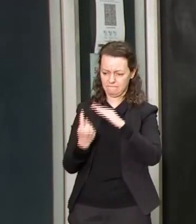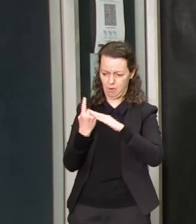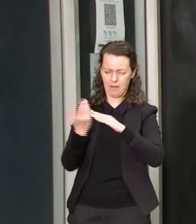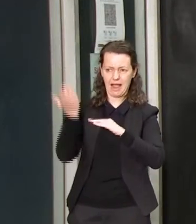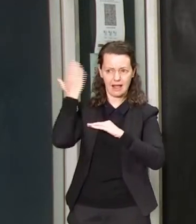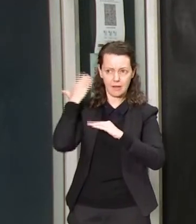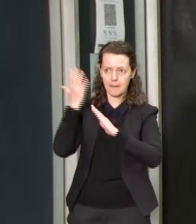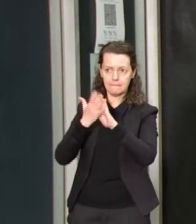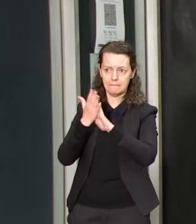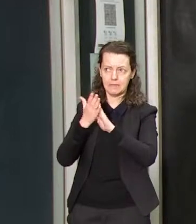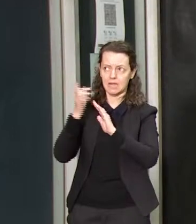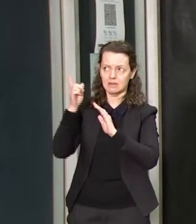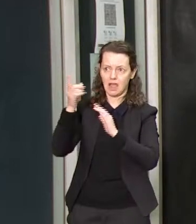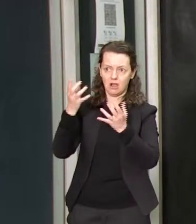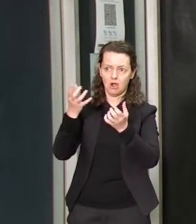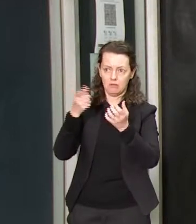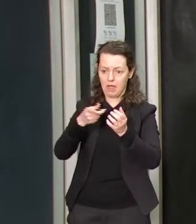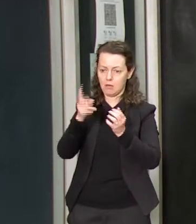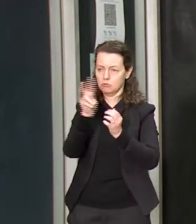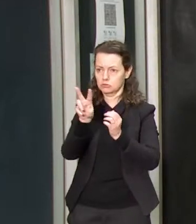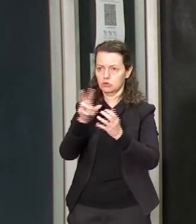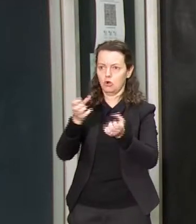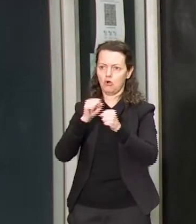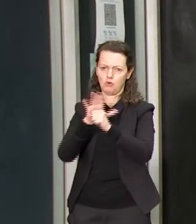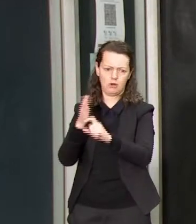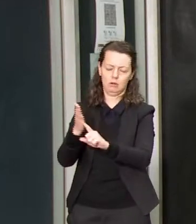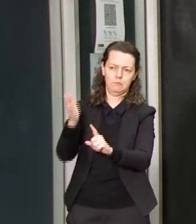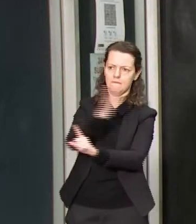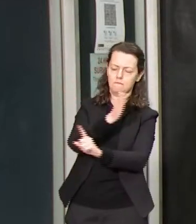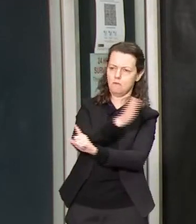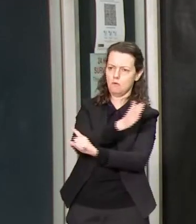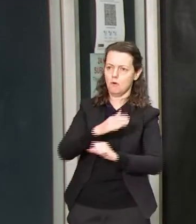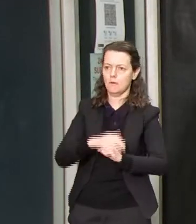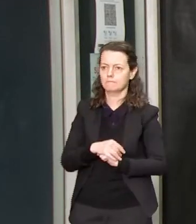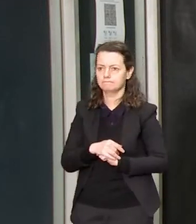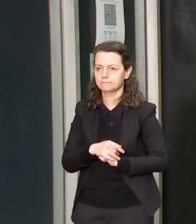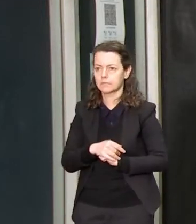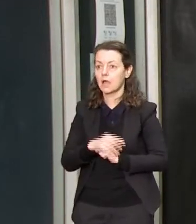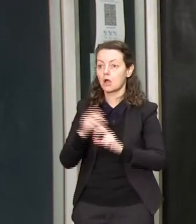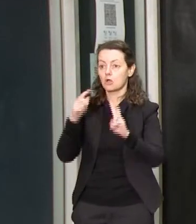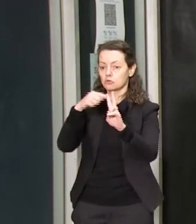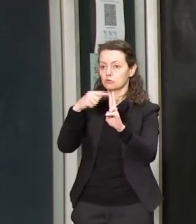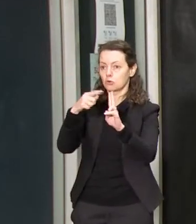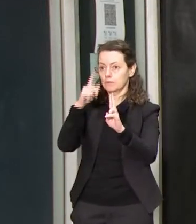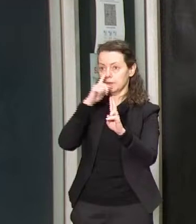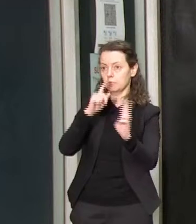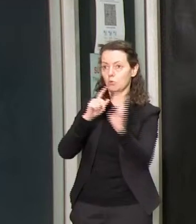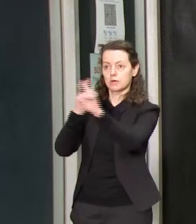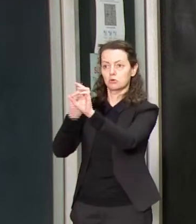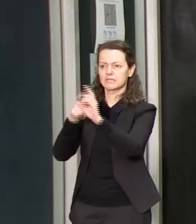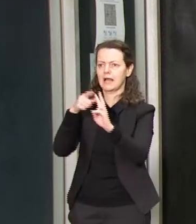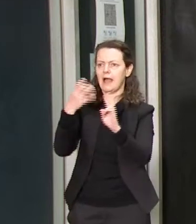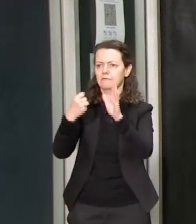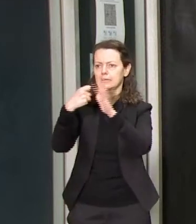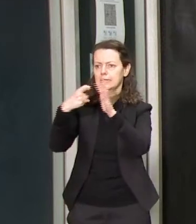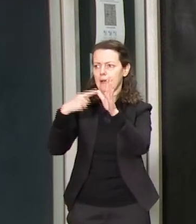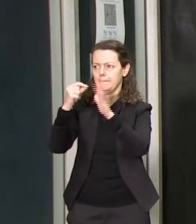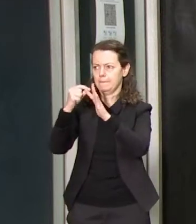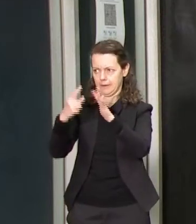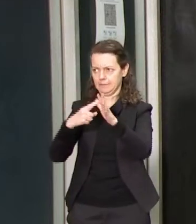But like the reservoir household, the variant of concern appears to be the Kappa variant for these cases as well.